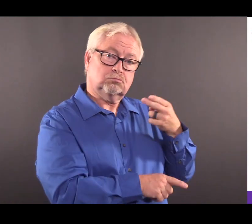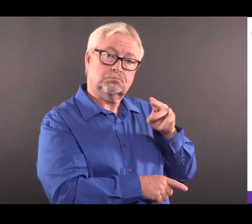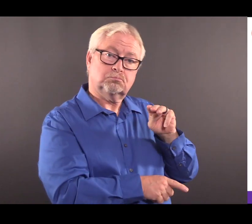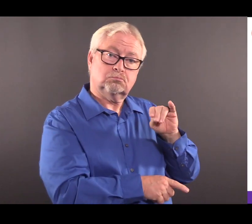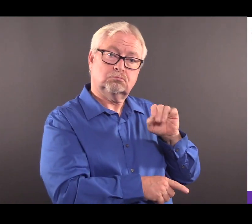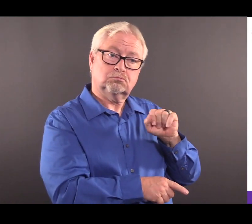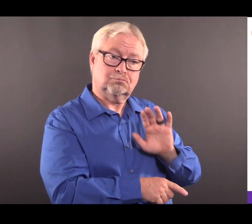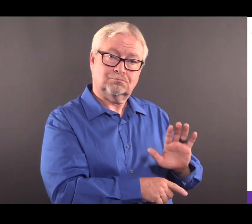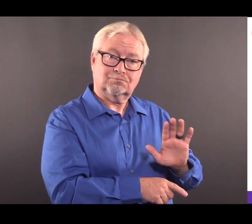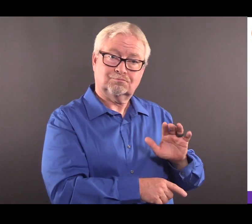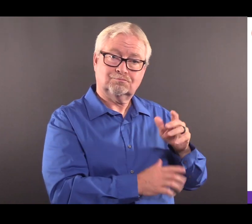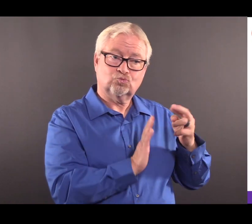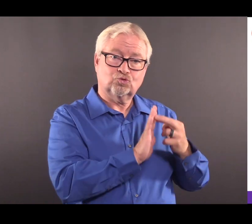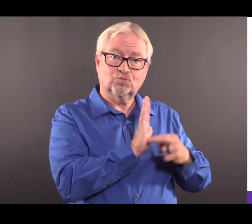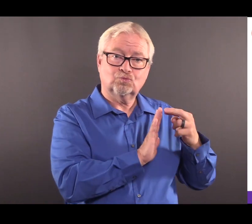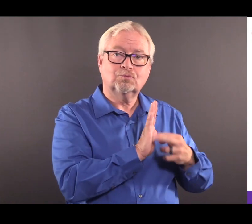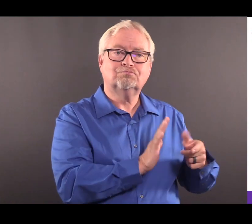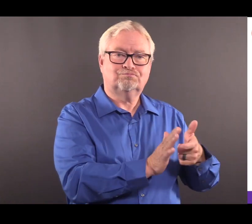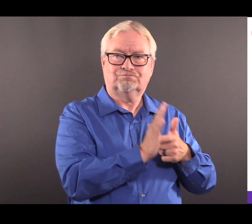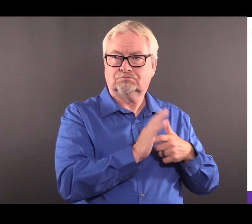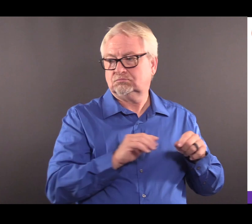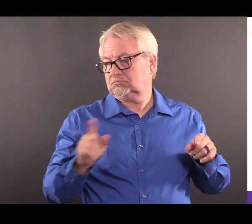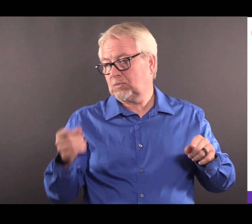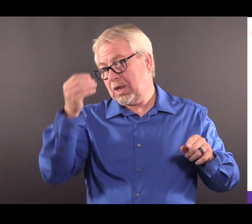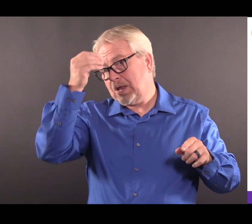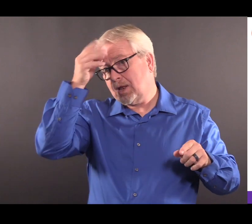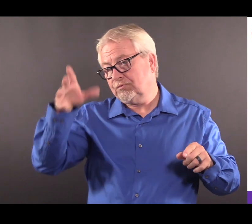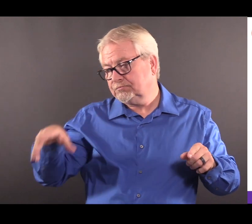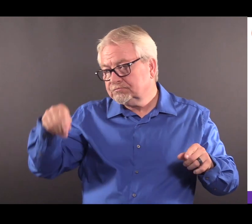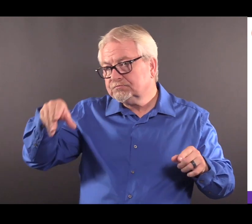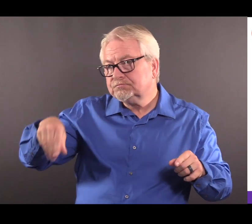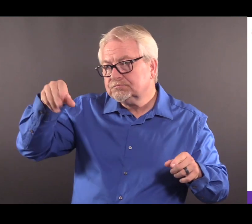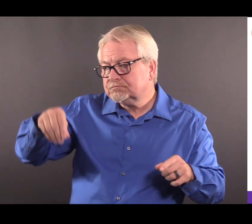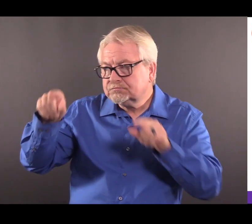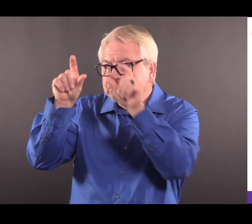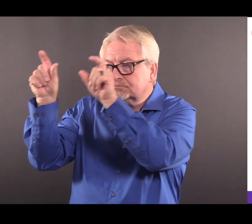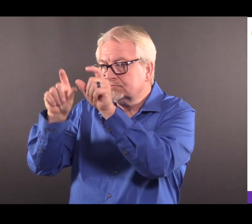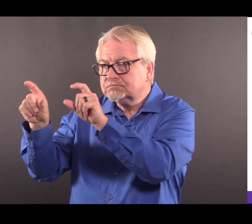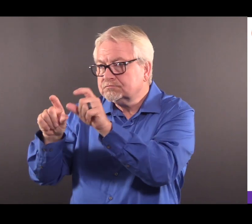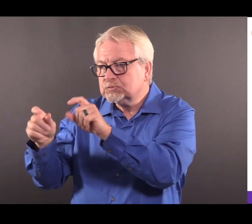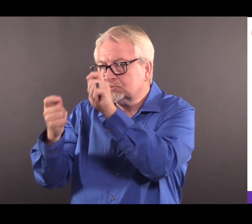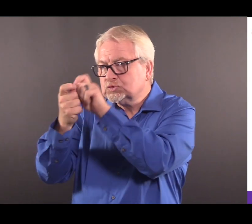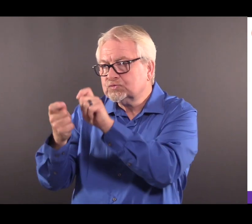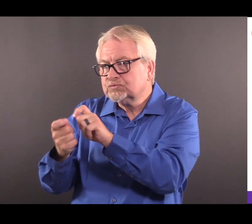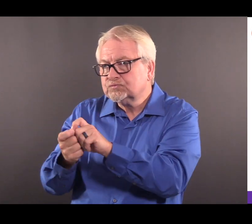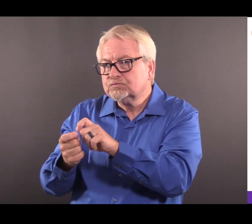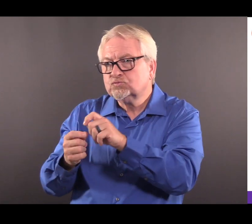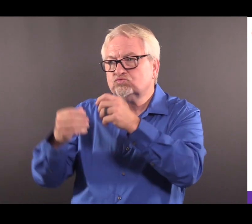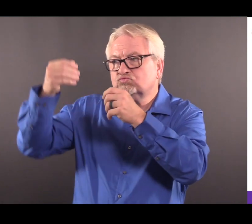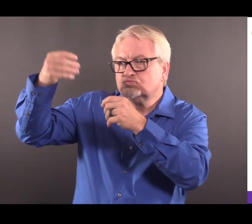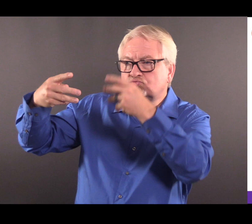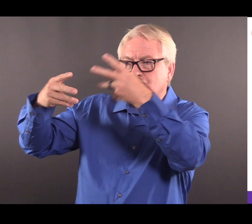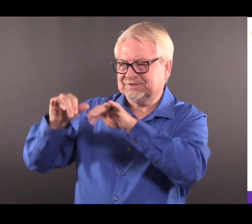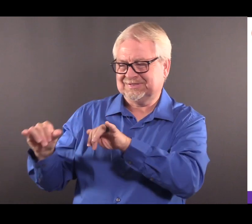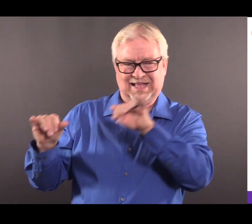The HMIS data standards require that this information be recorded in specific fields